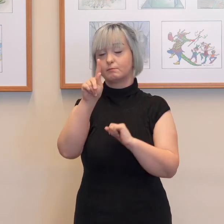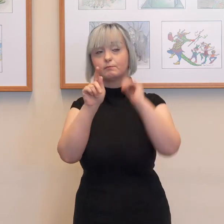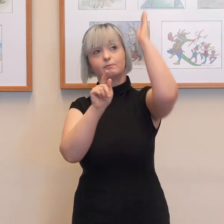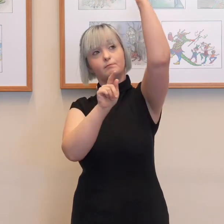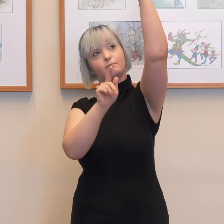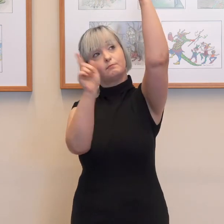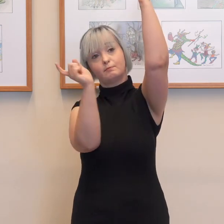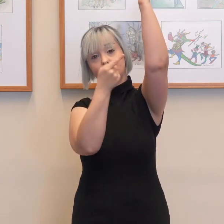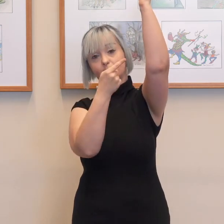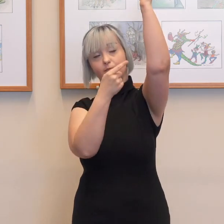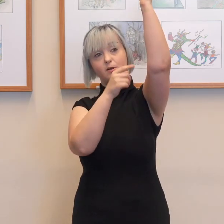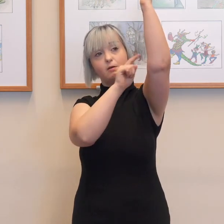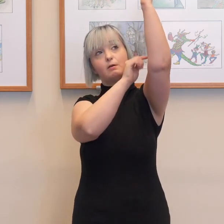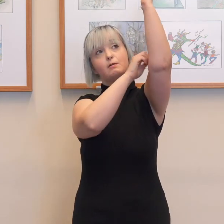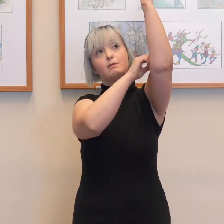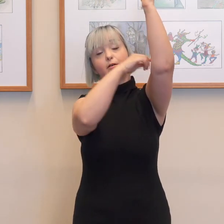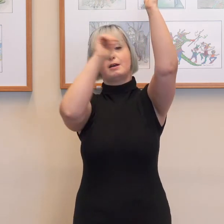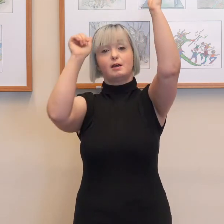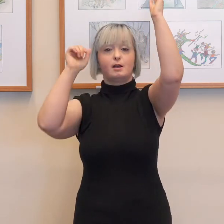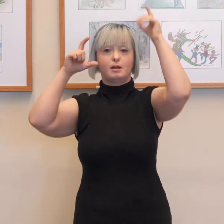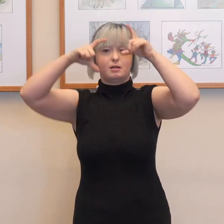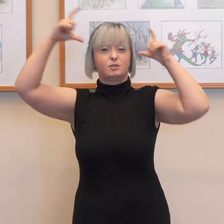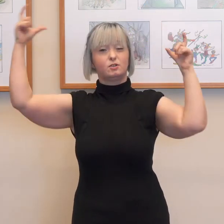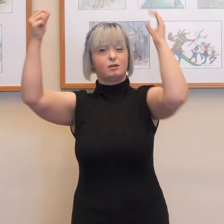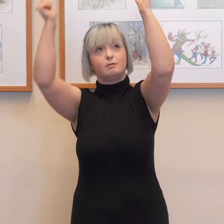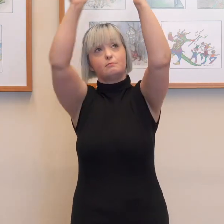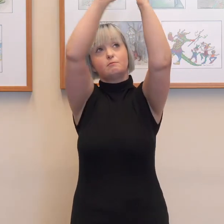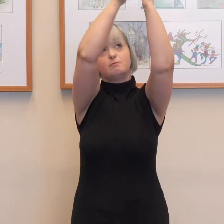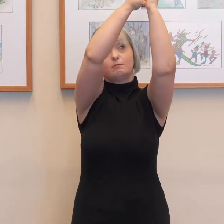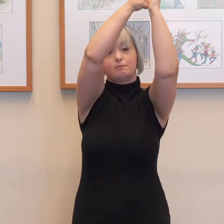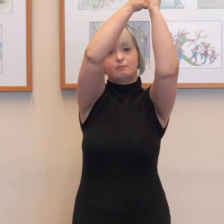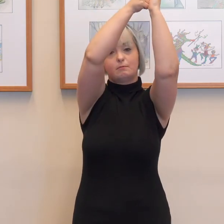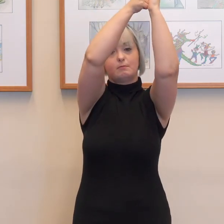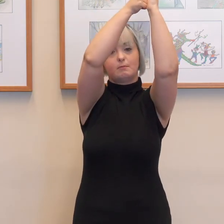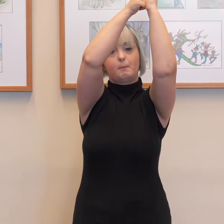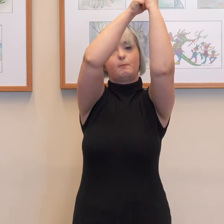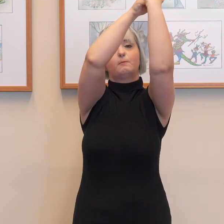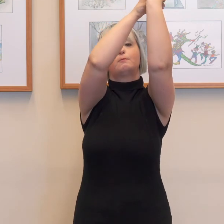until it and the giant fell to the ground.